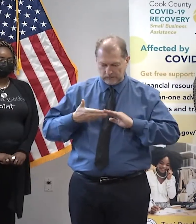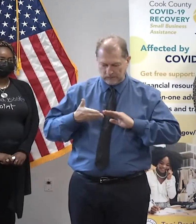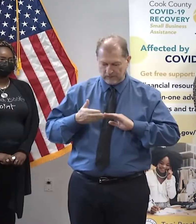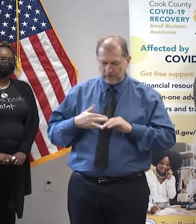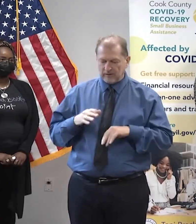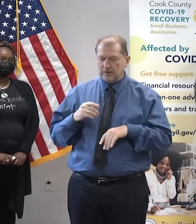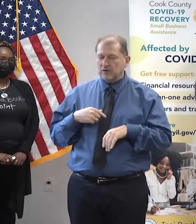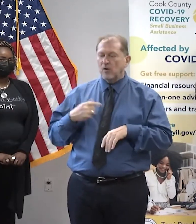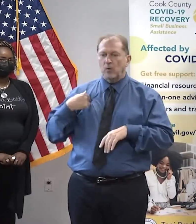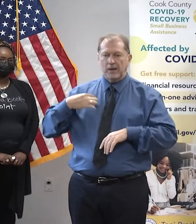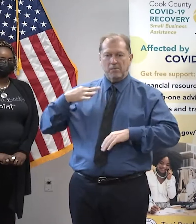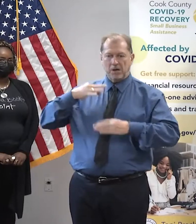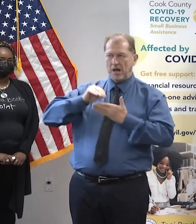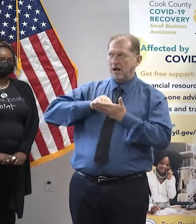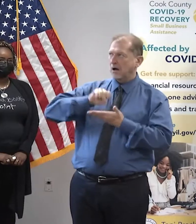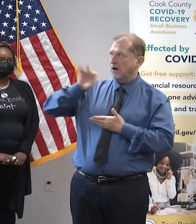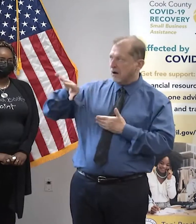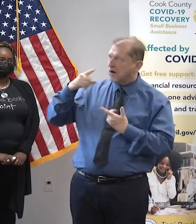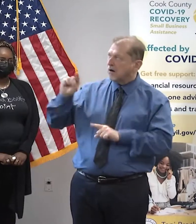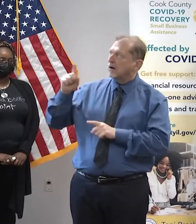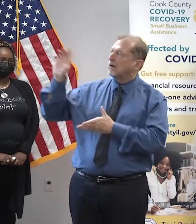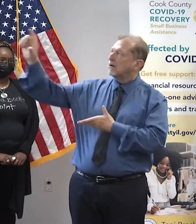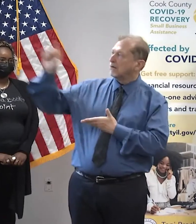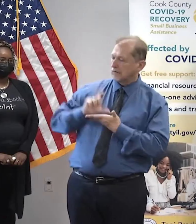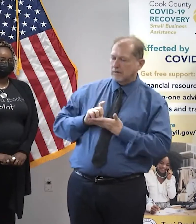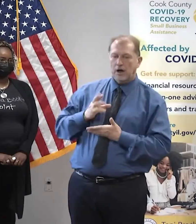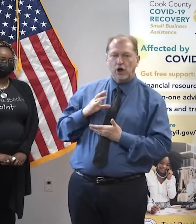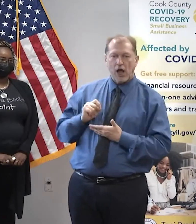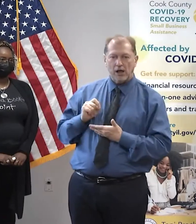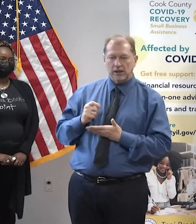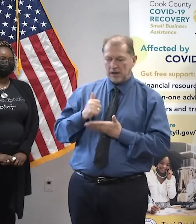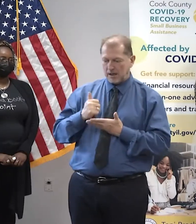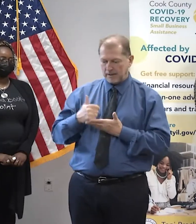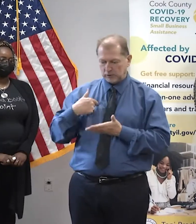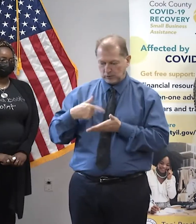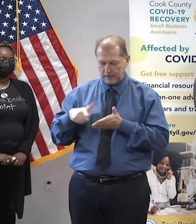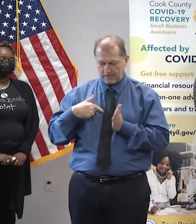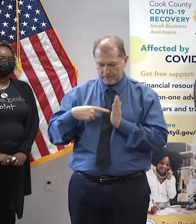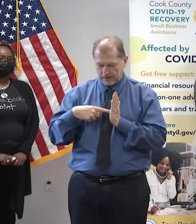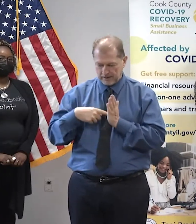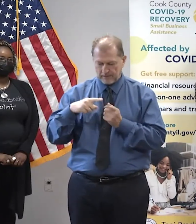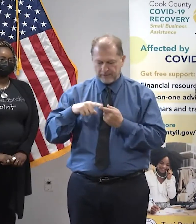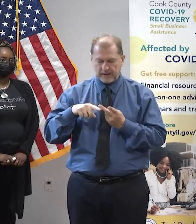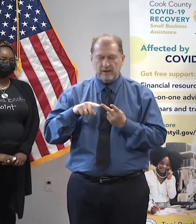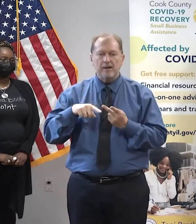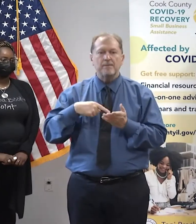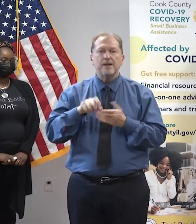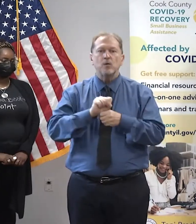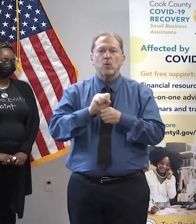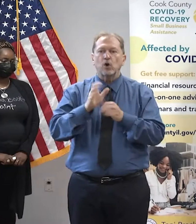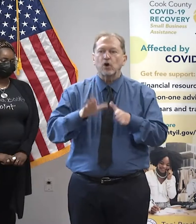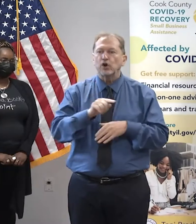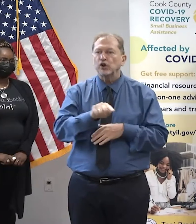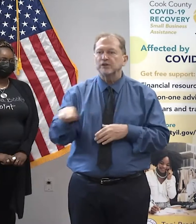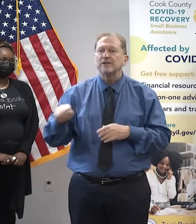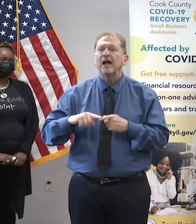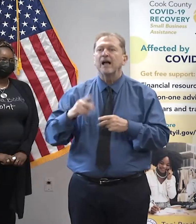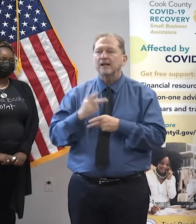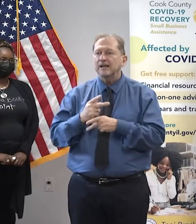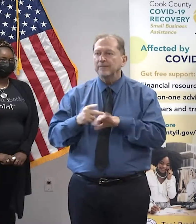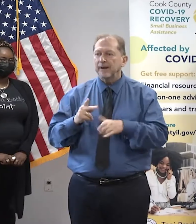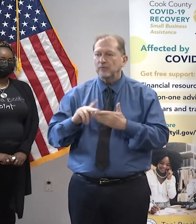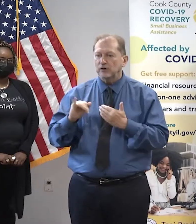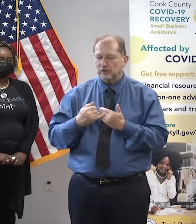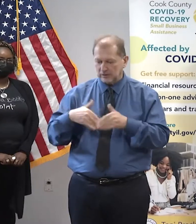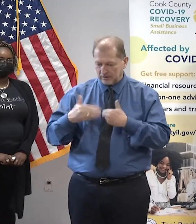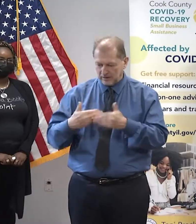grant really helped us pay our bills, pay our employees to keep this project going, and to last from